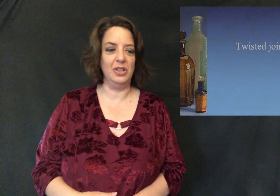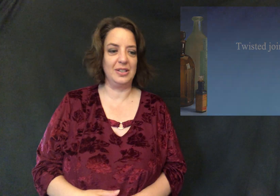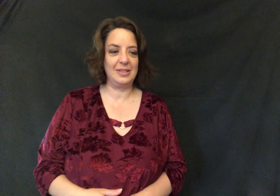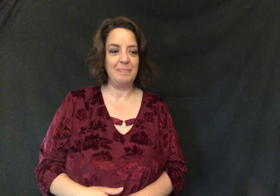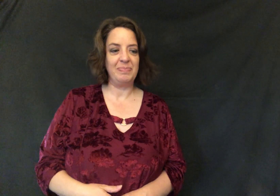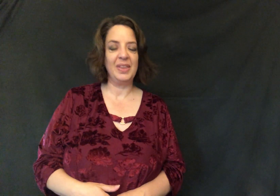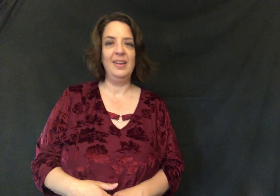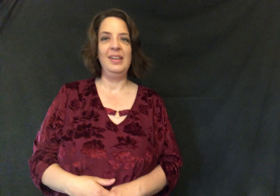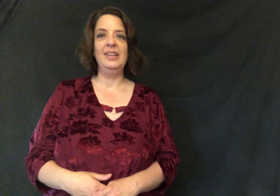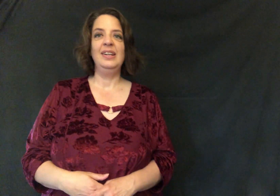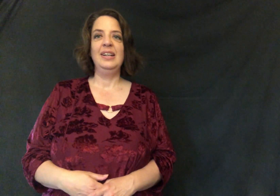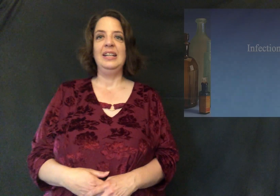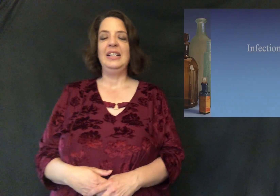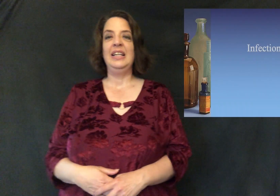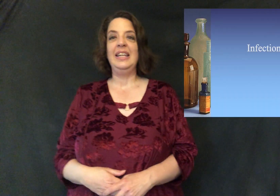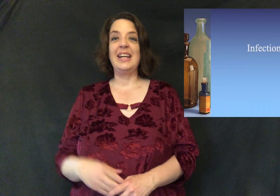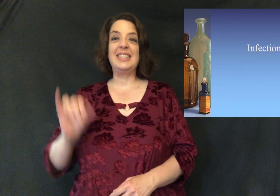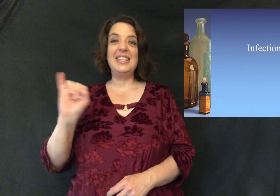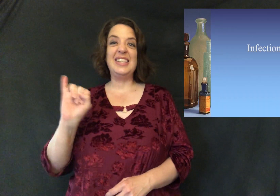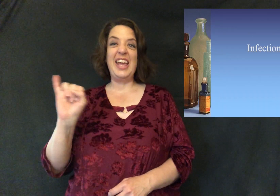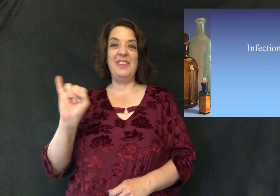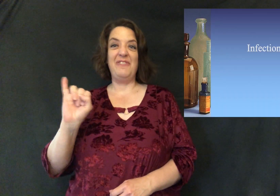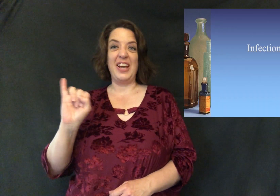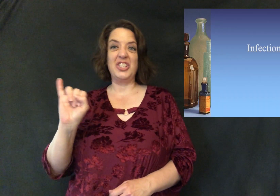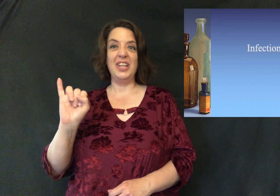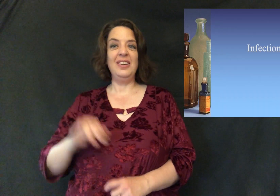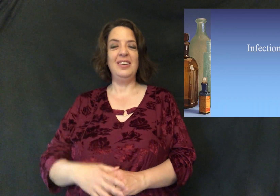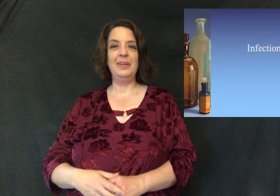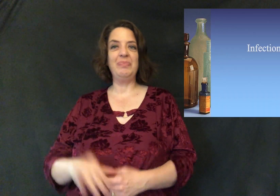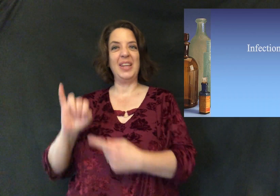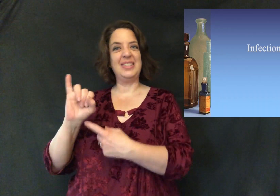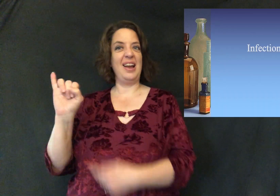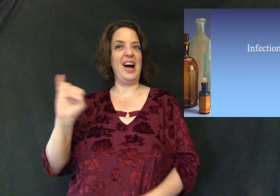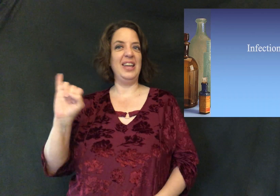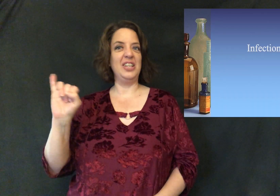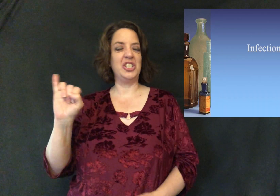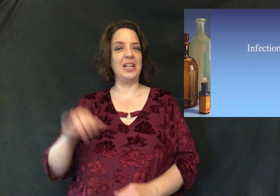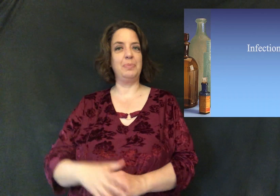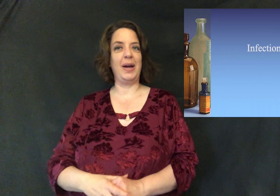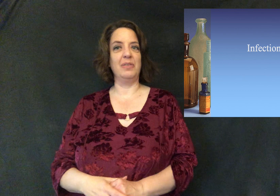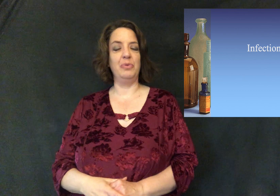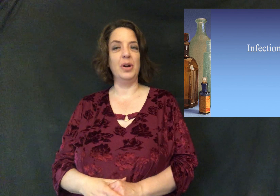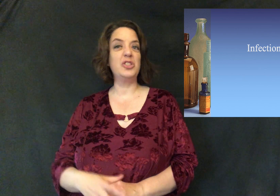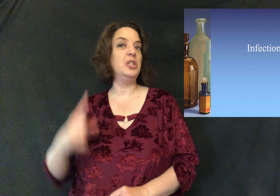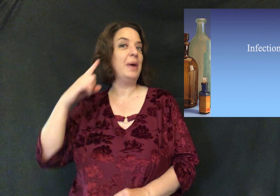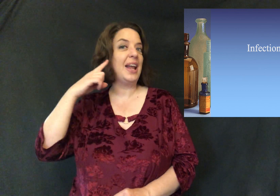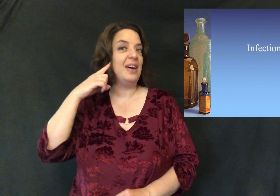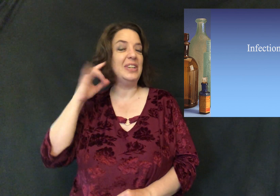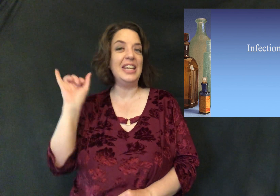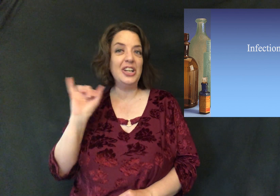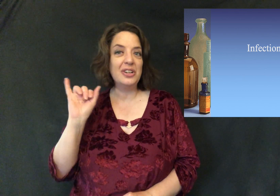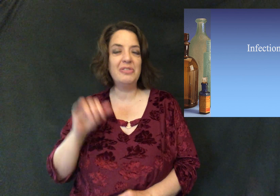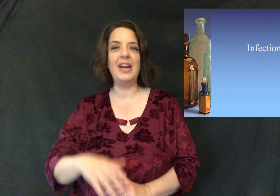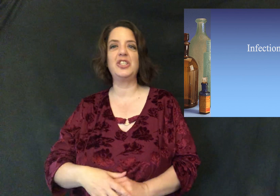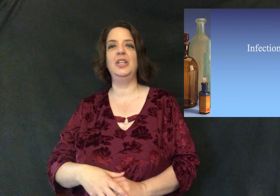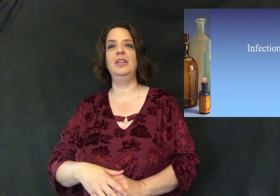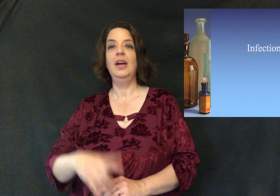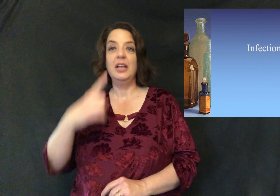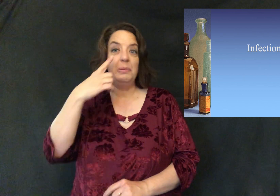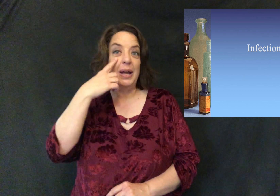looks. Next is infection. It's an eye that shakes back and forth. So you might have an ear infection, you might have